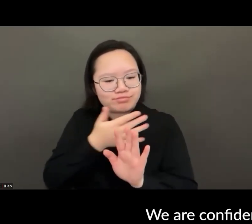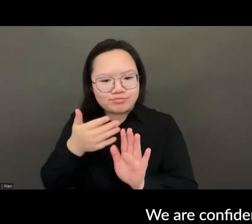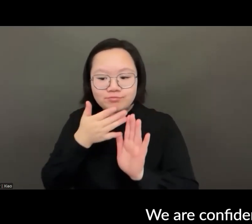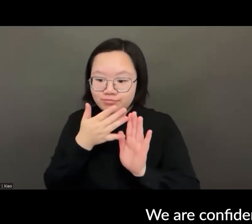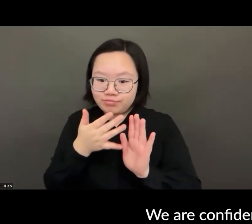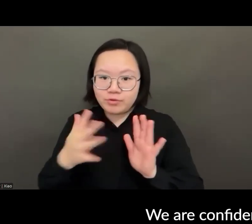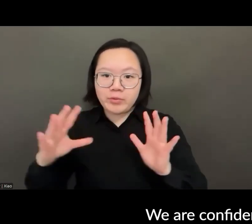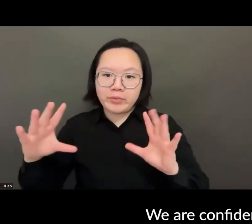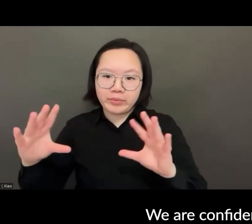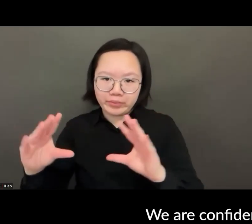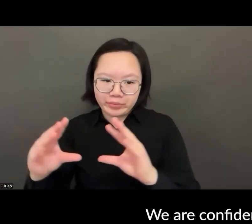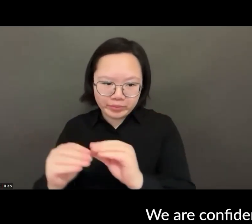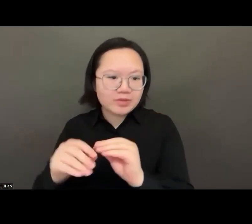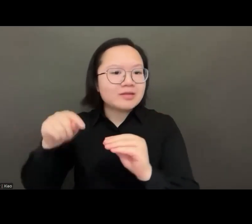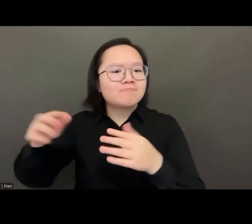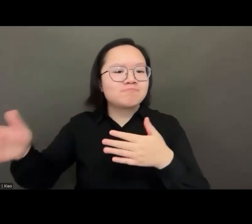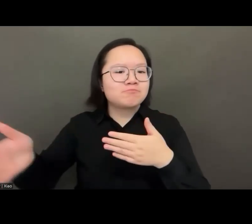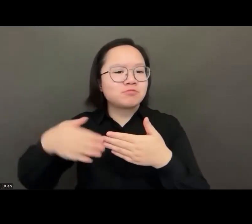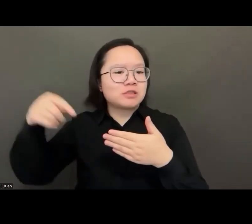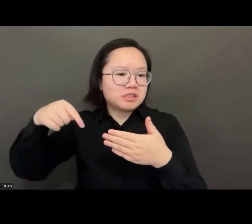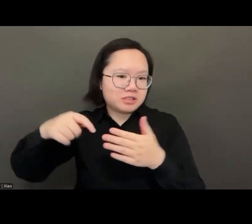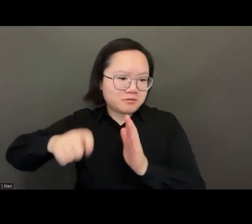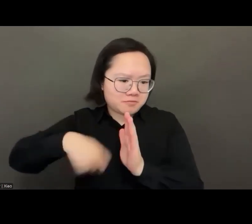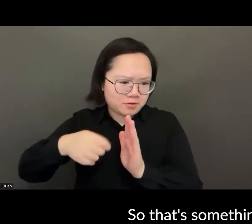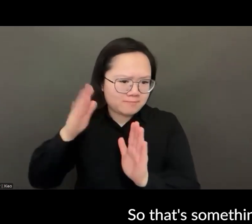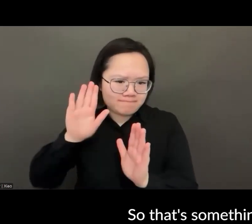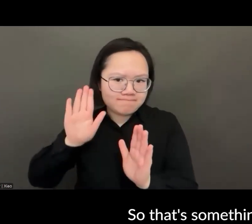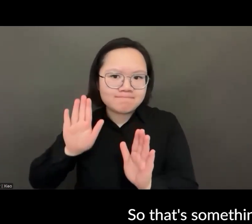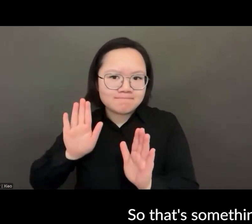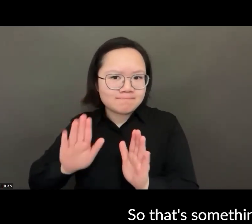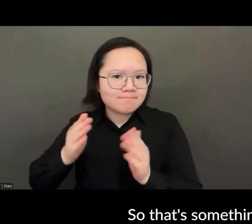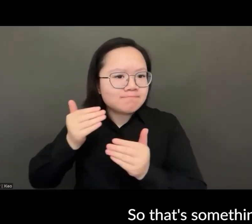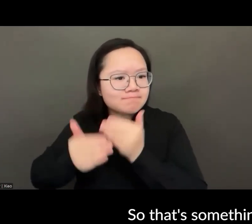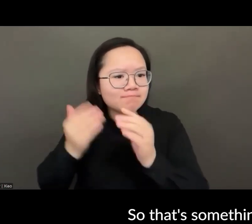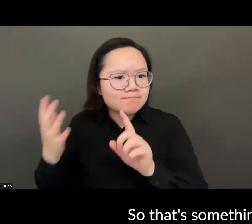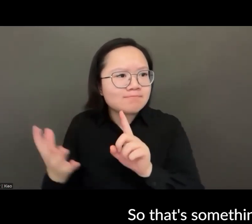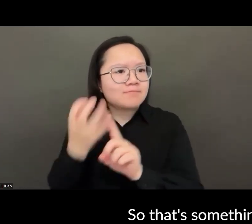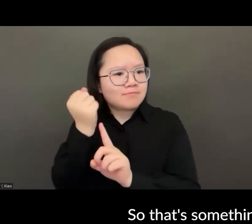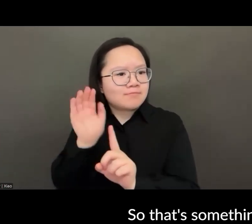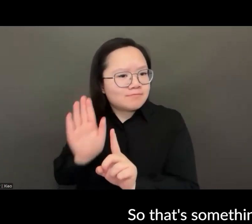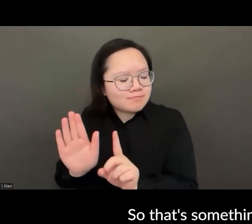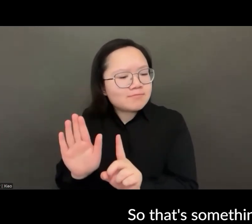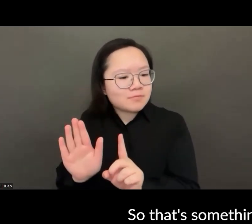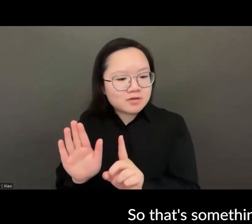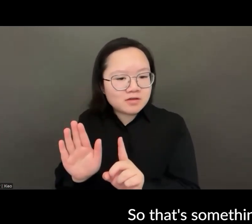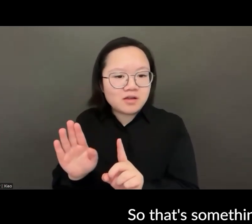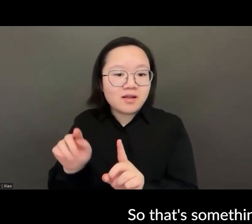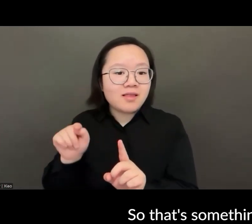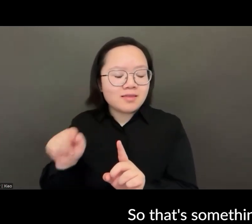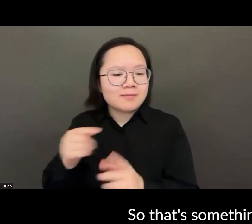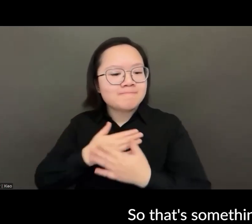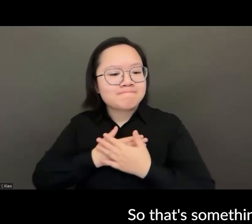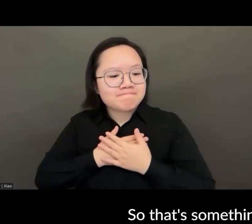mean sustainability beyond, the project itself. So that's something that it also worked very much, and it's a